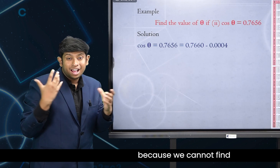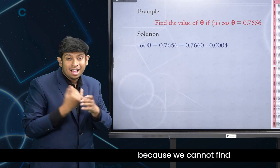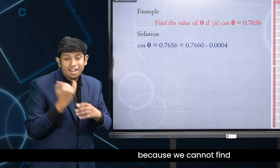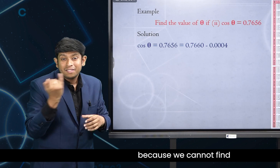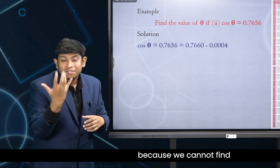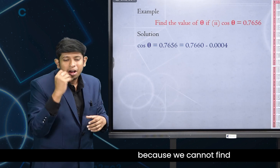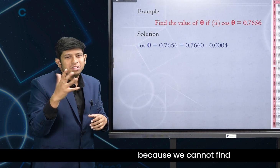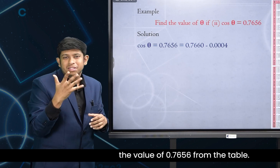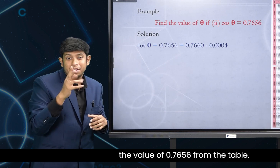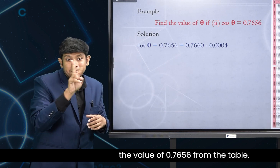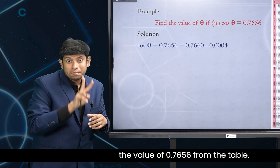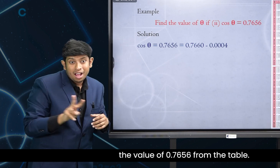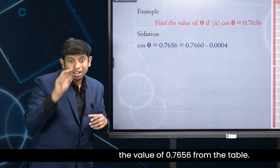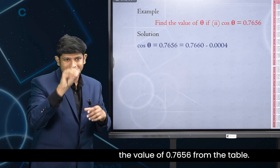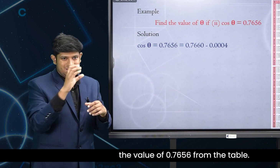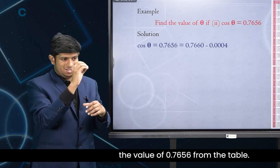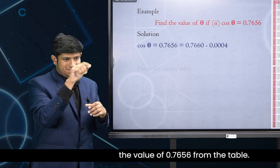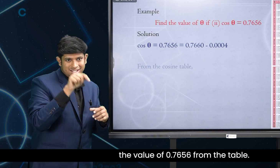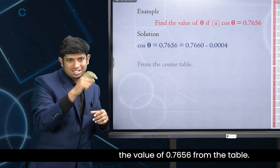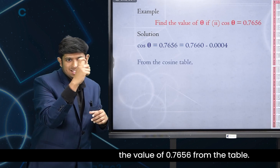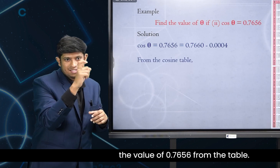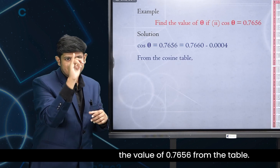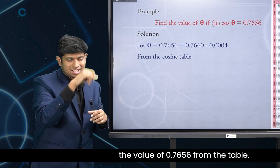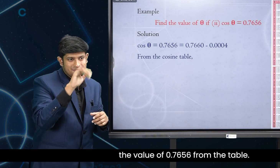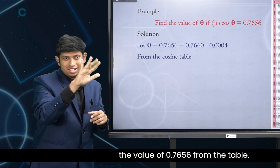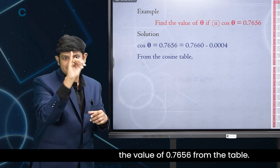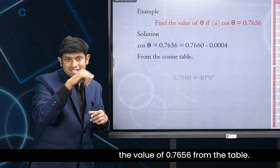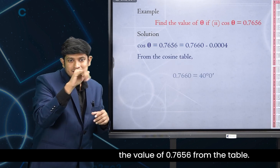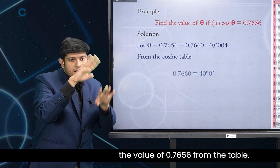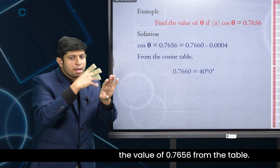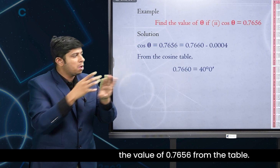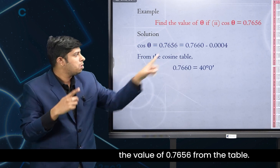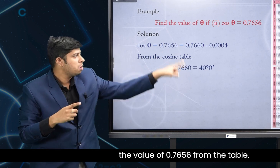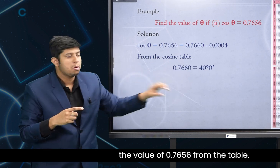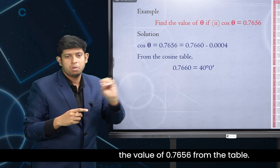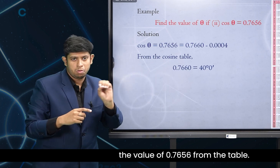Because we cannot find the value of 0.7656 from the table.